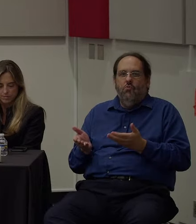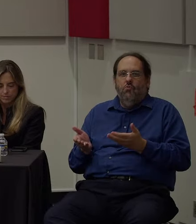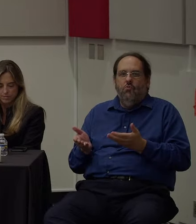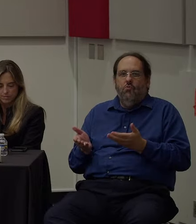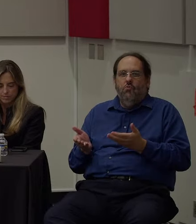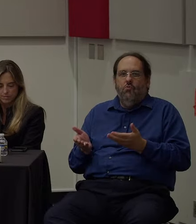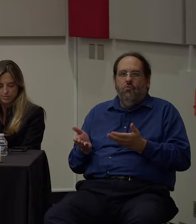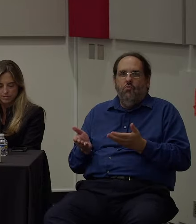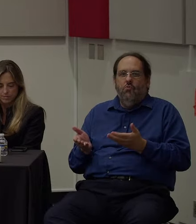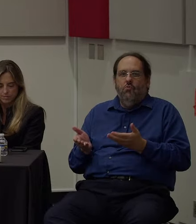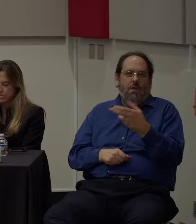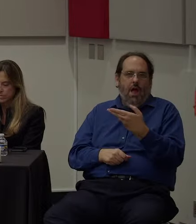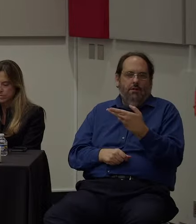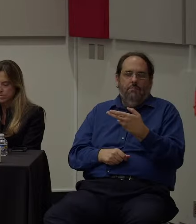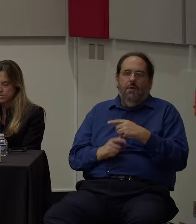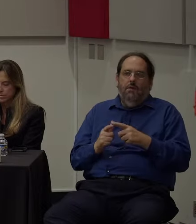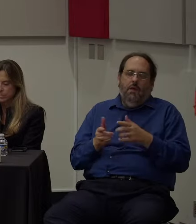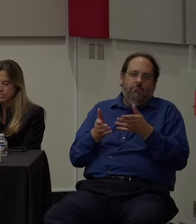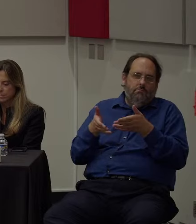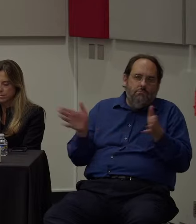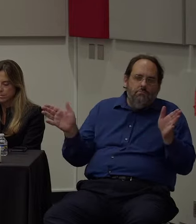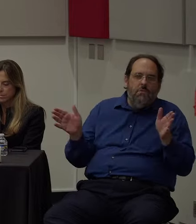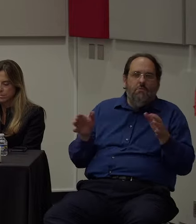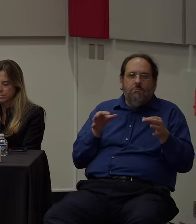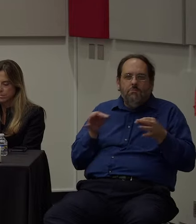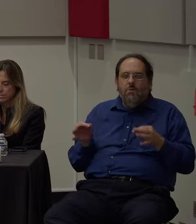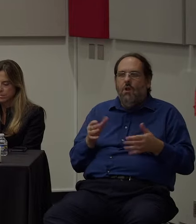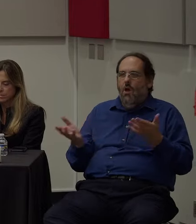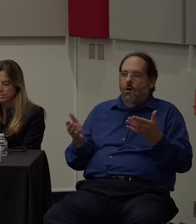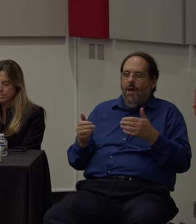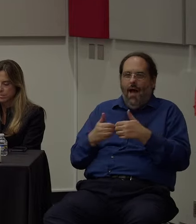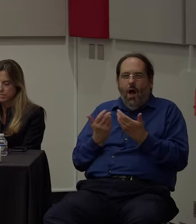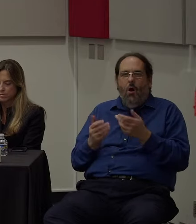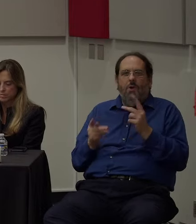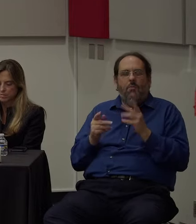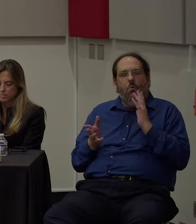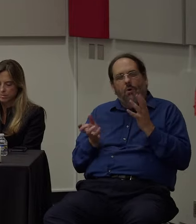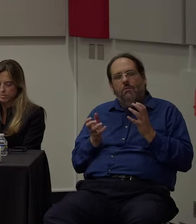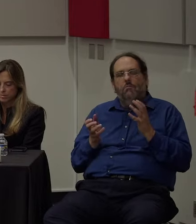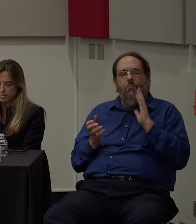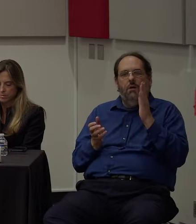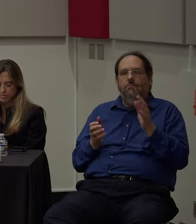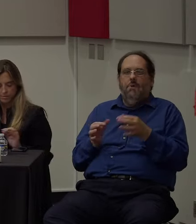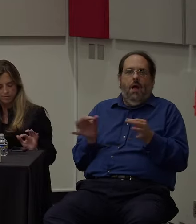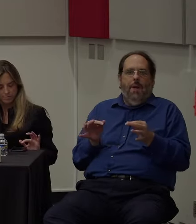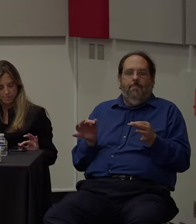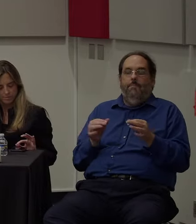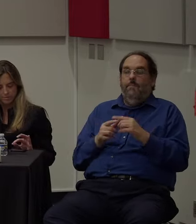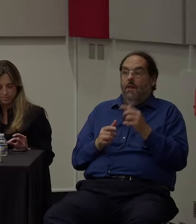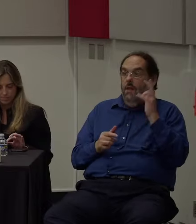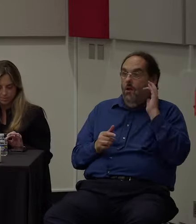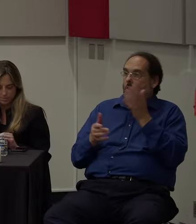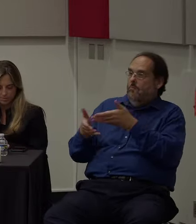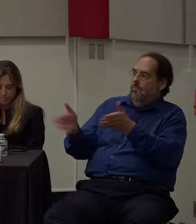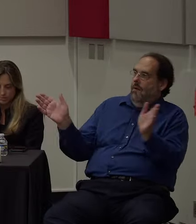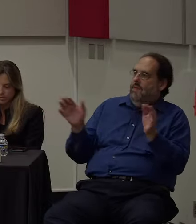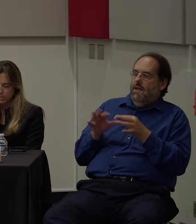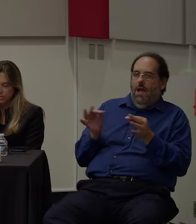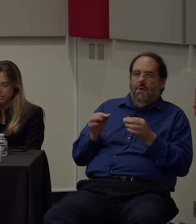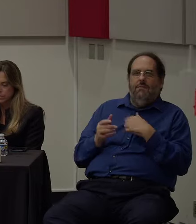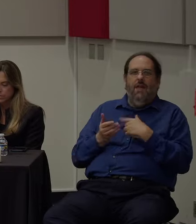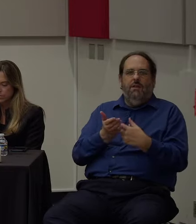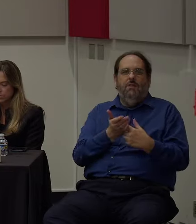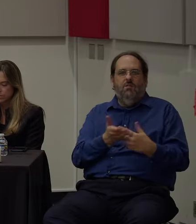changes, followed by an overview of the protocol for commenting. We will then hear public comments